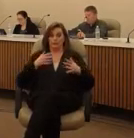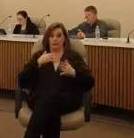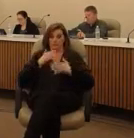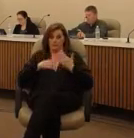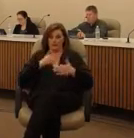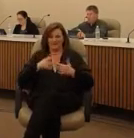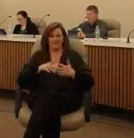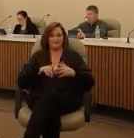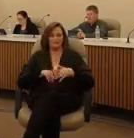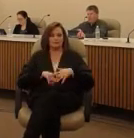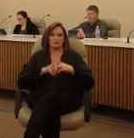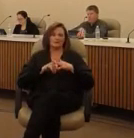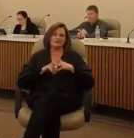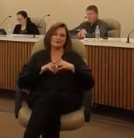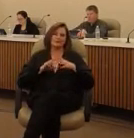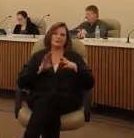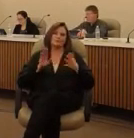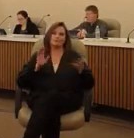actually started